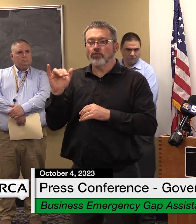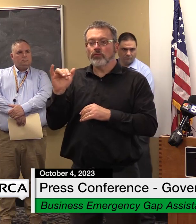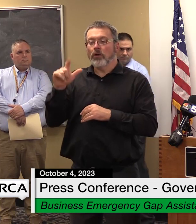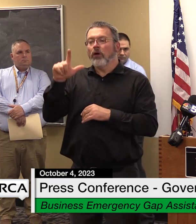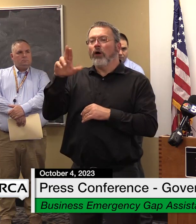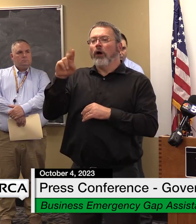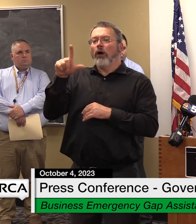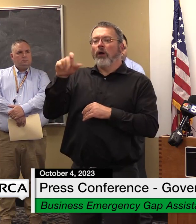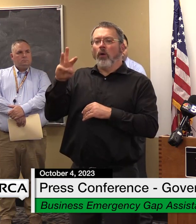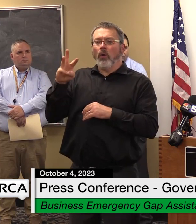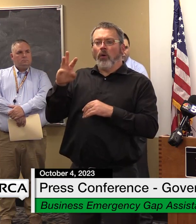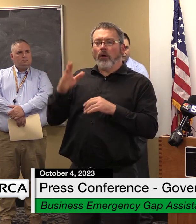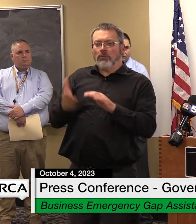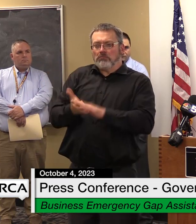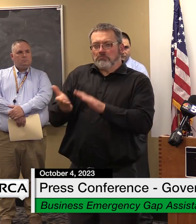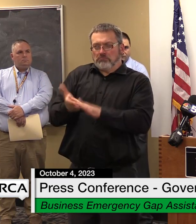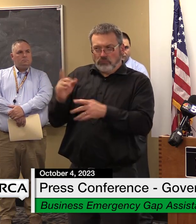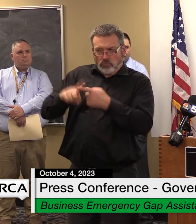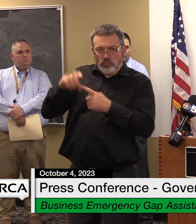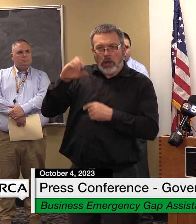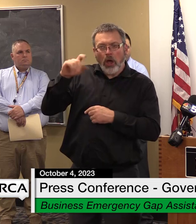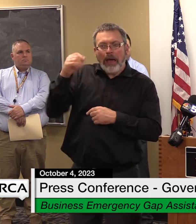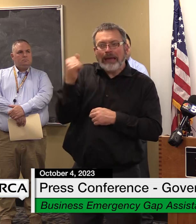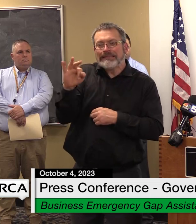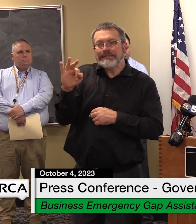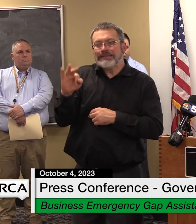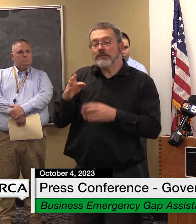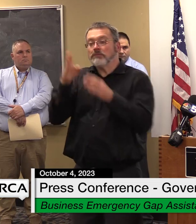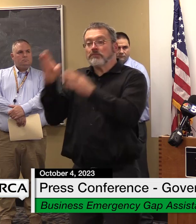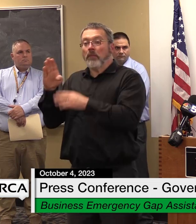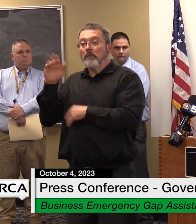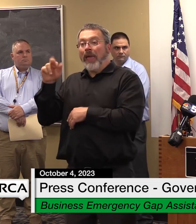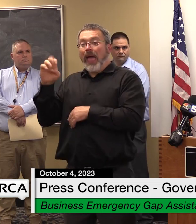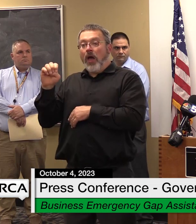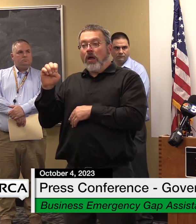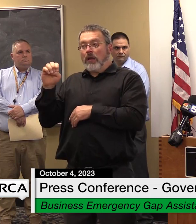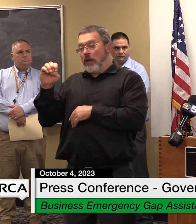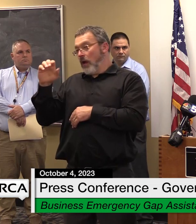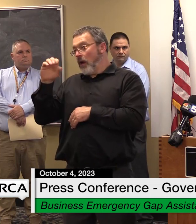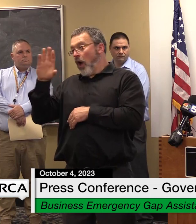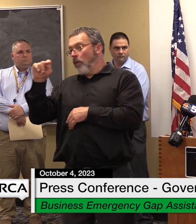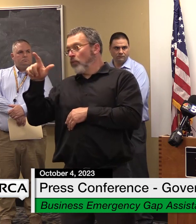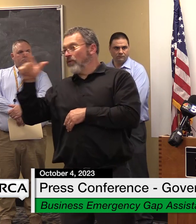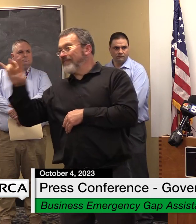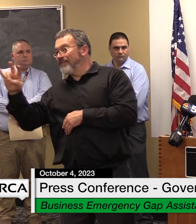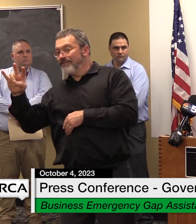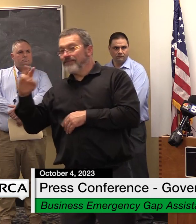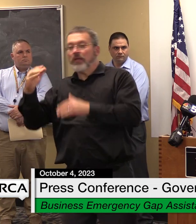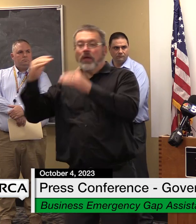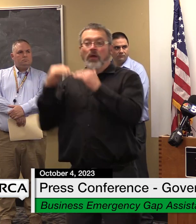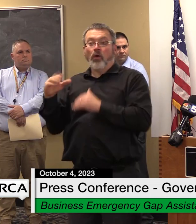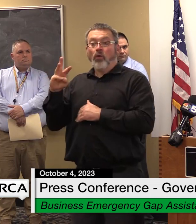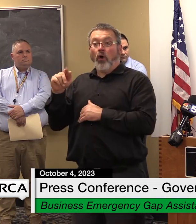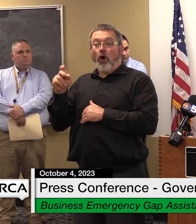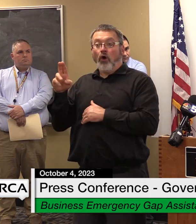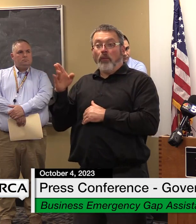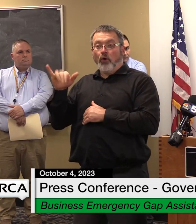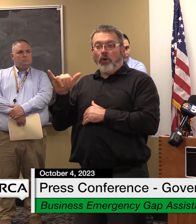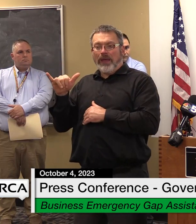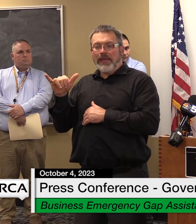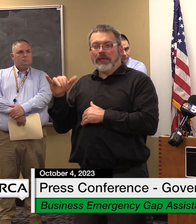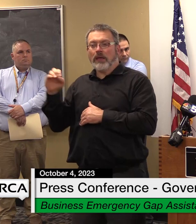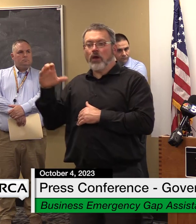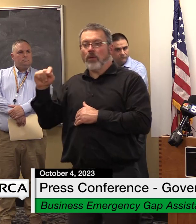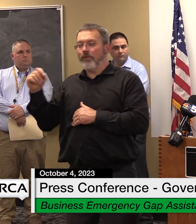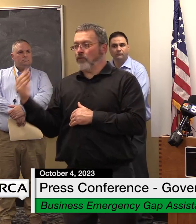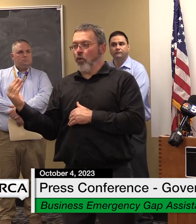to the 19th of October, Barrie to the 27th of October, and Waterbury to the 14th